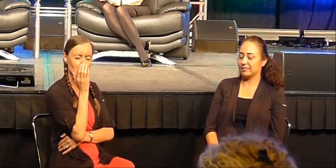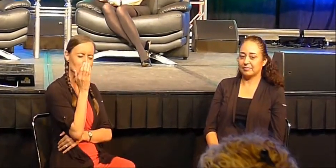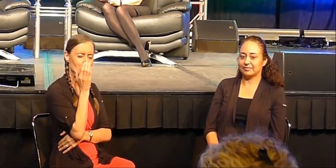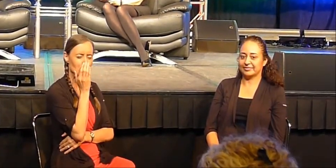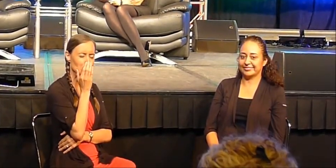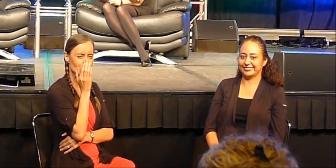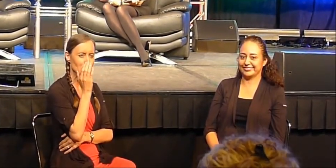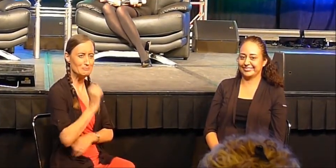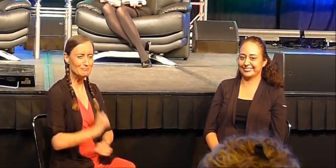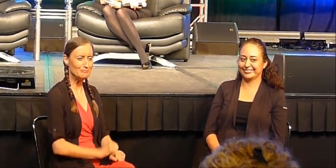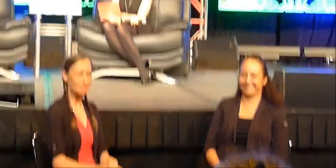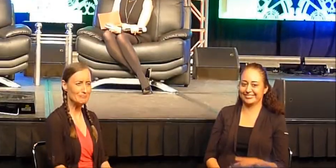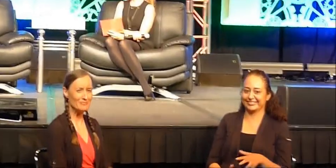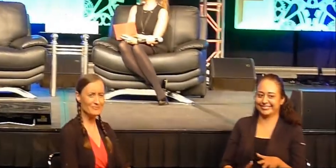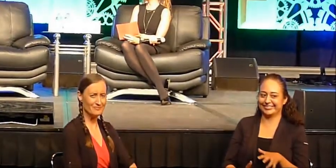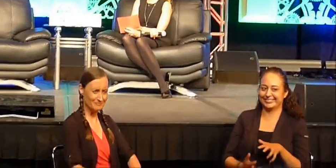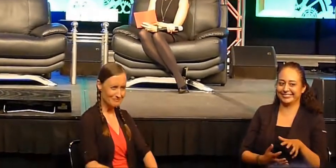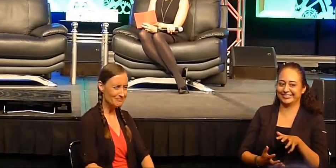Very weird.